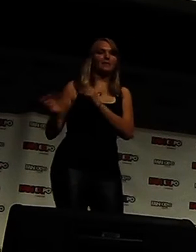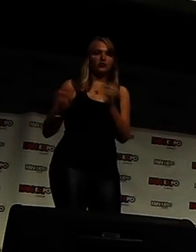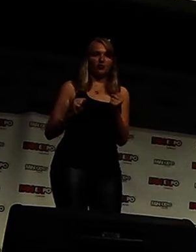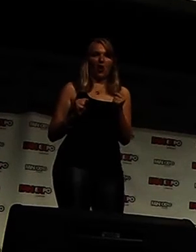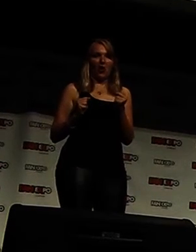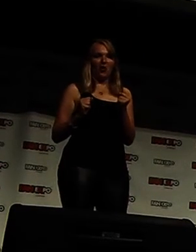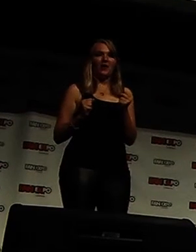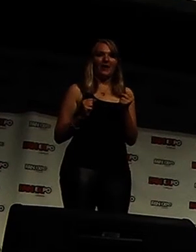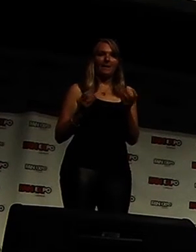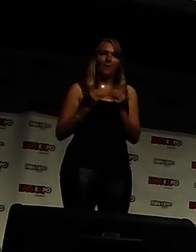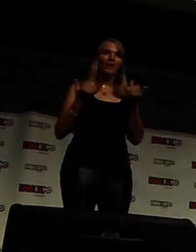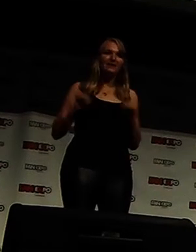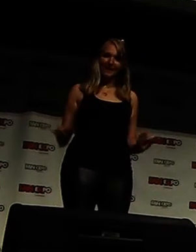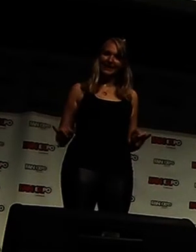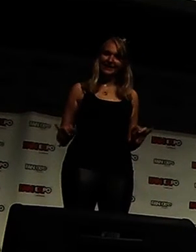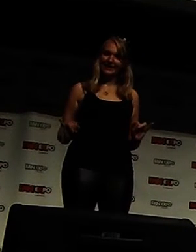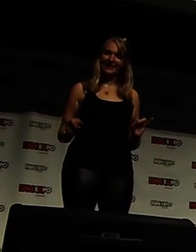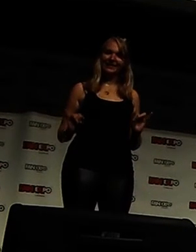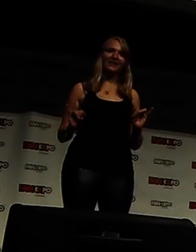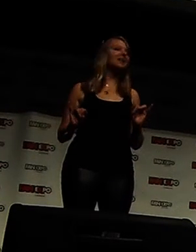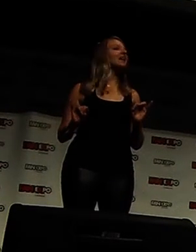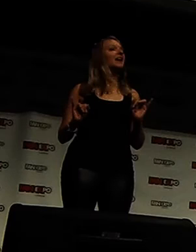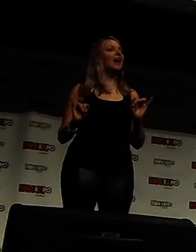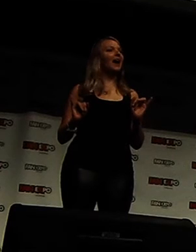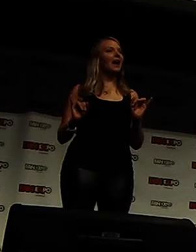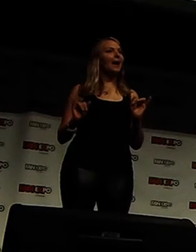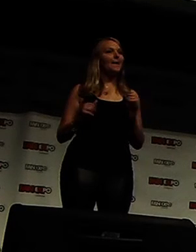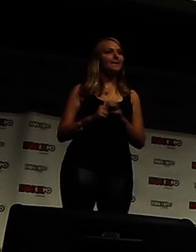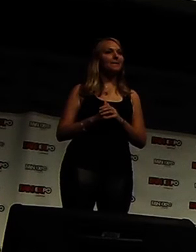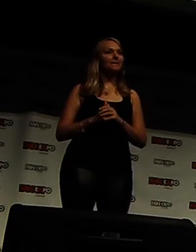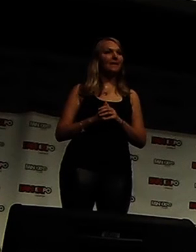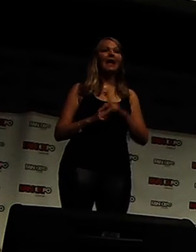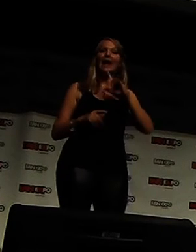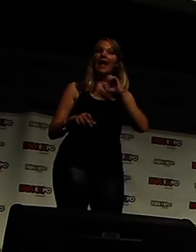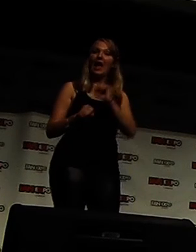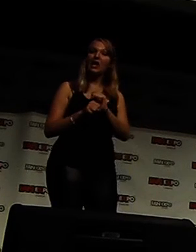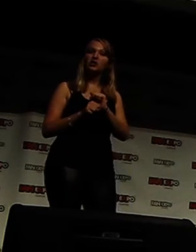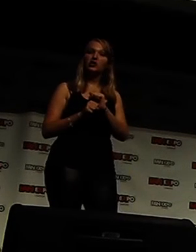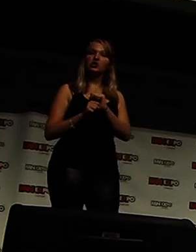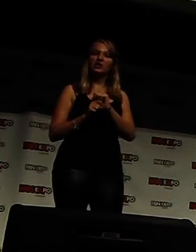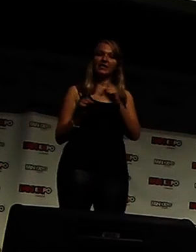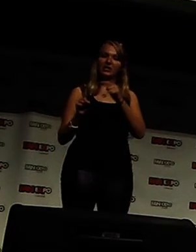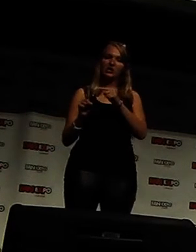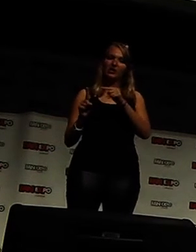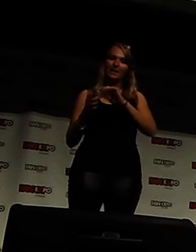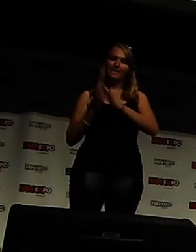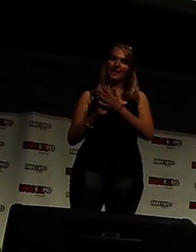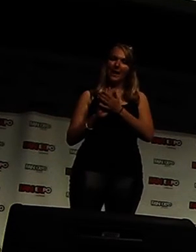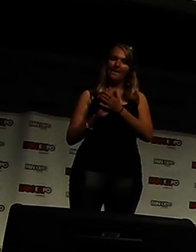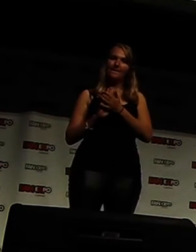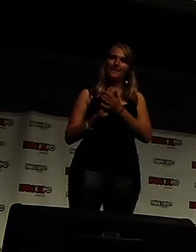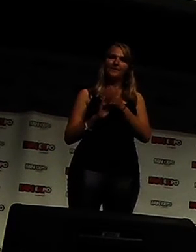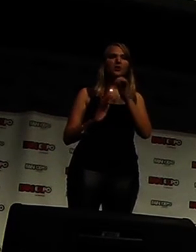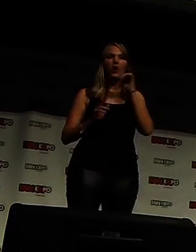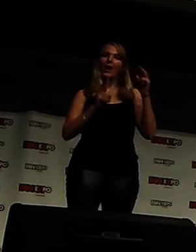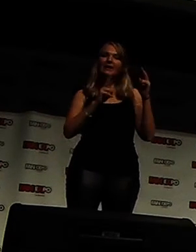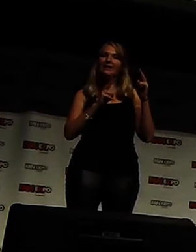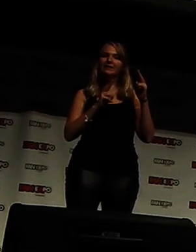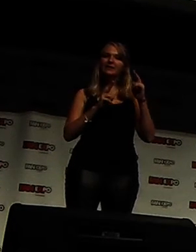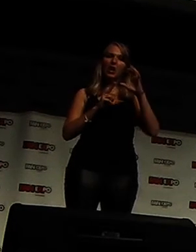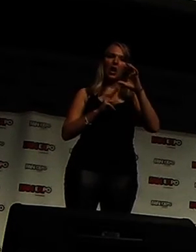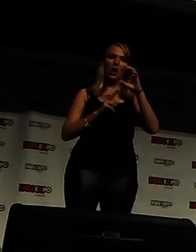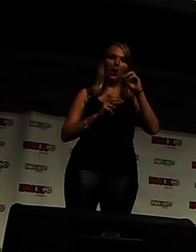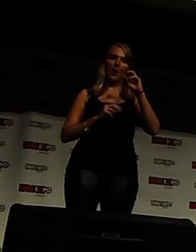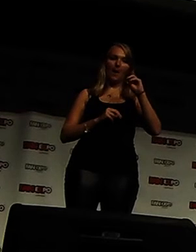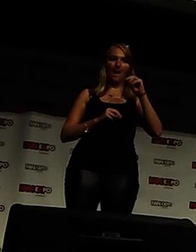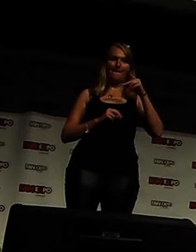really independent, I think. And actually become a real, you know, I don't really think she's a companion, she's a partner in the